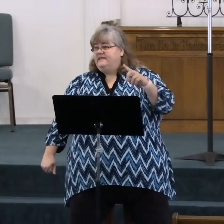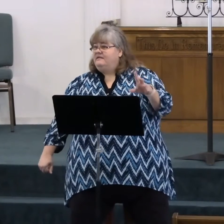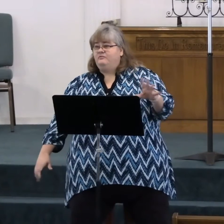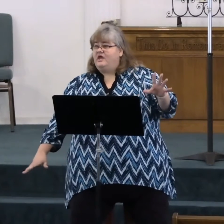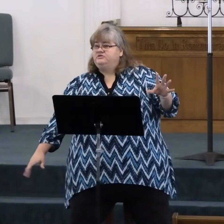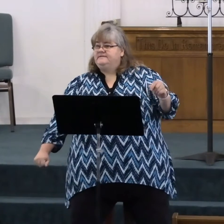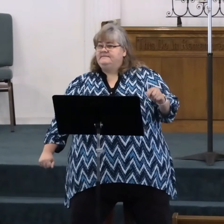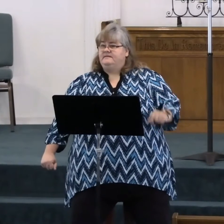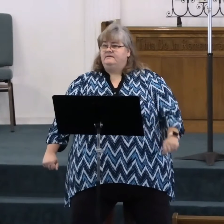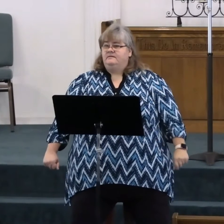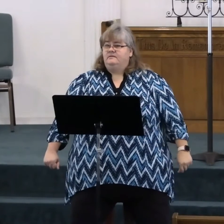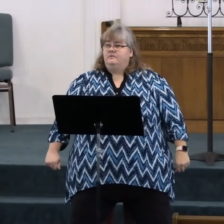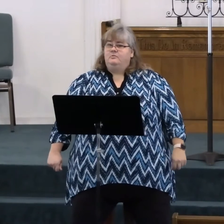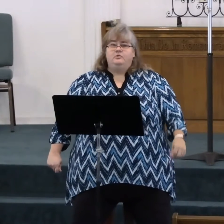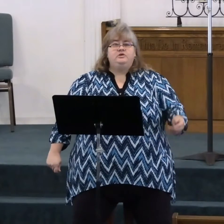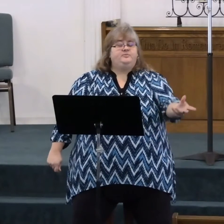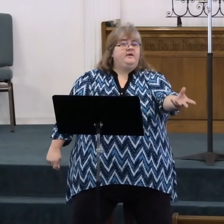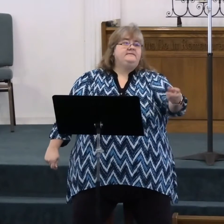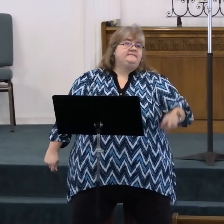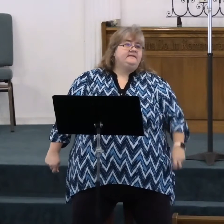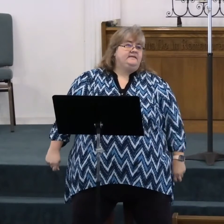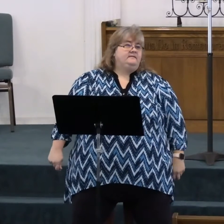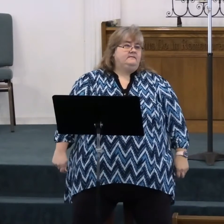10 righteous? Will you spare the city?